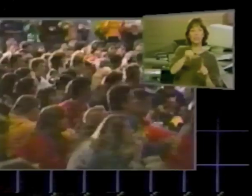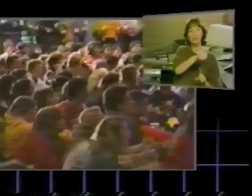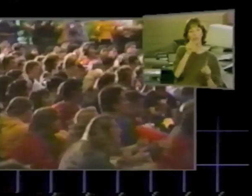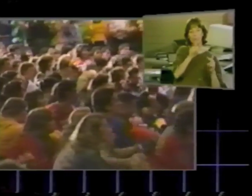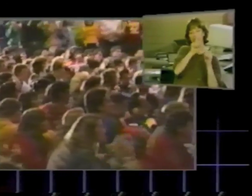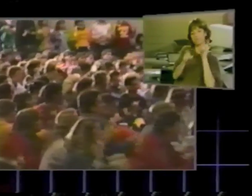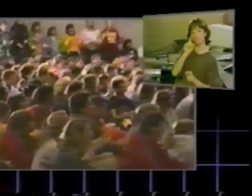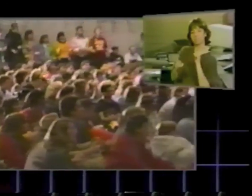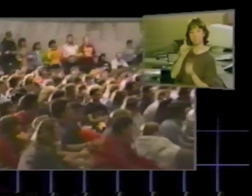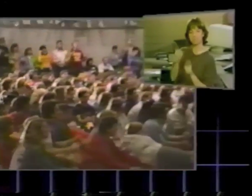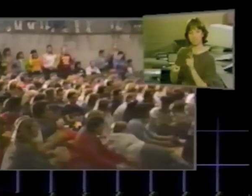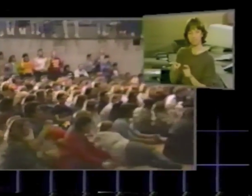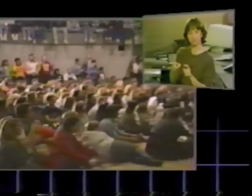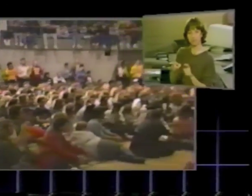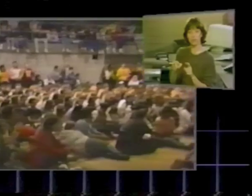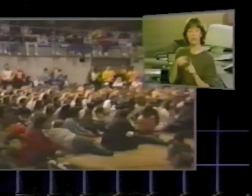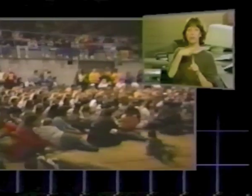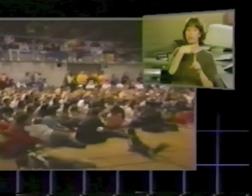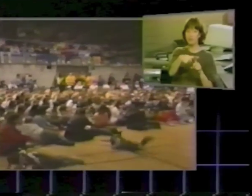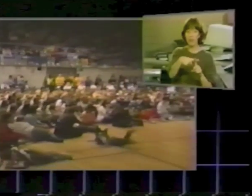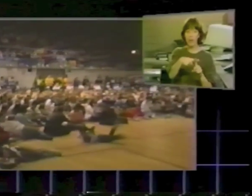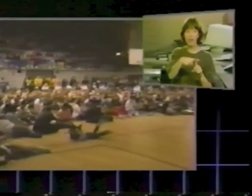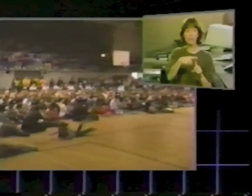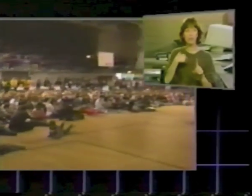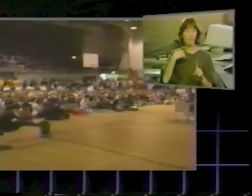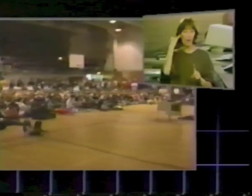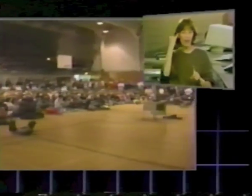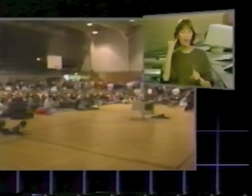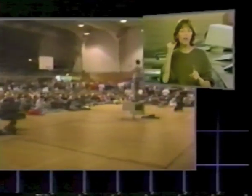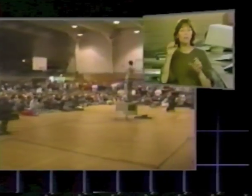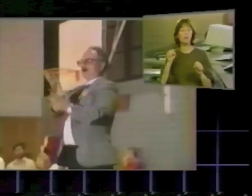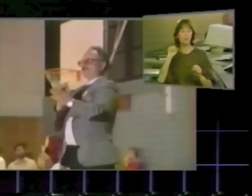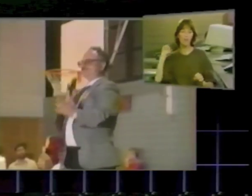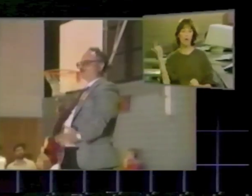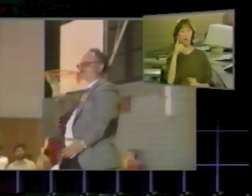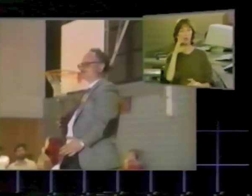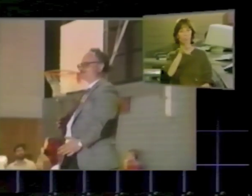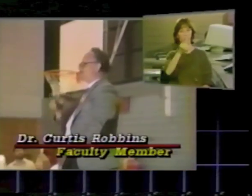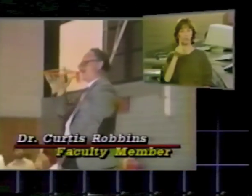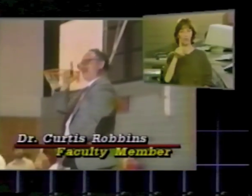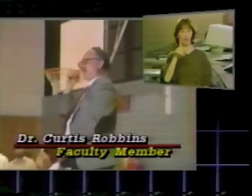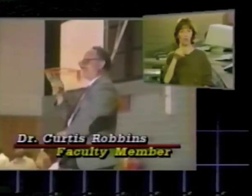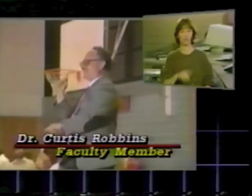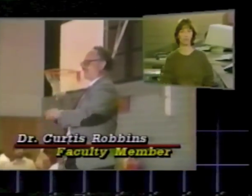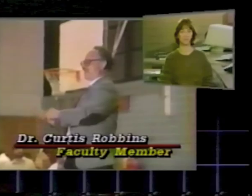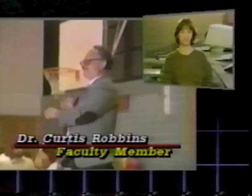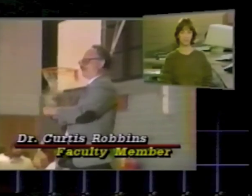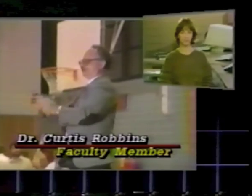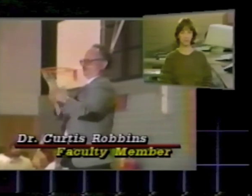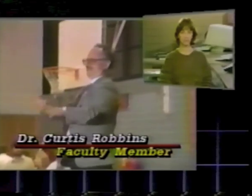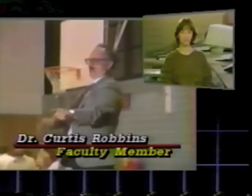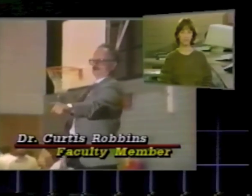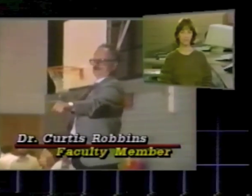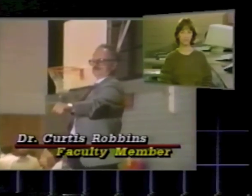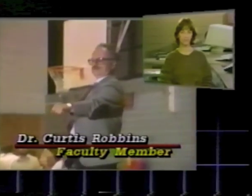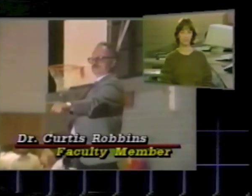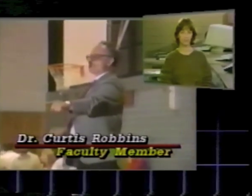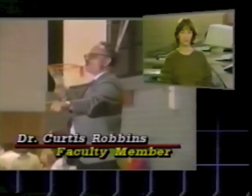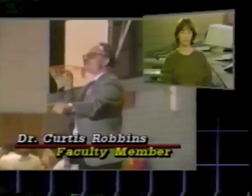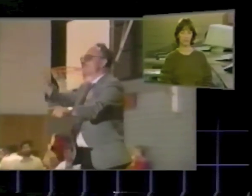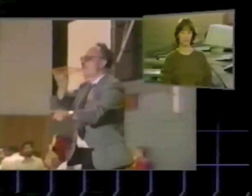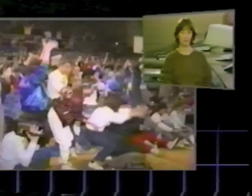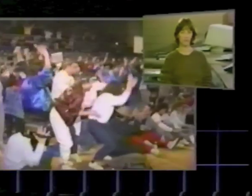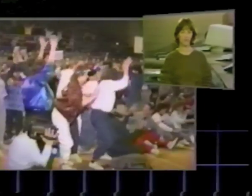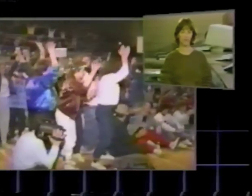financial support. And they got encouragement for the idea of a mass withdrawal. You think they're going to say, okay, goodbye, students? Gallaudet can't